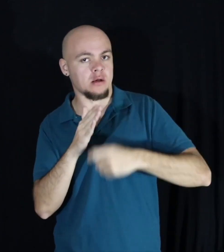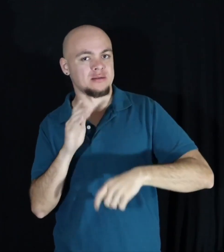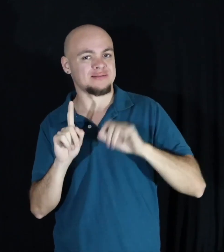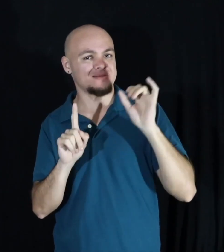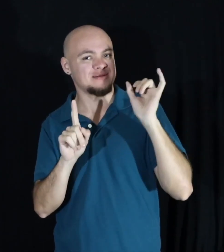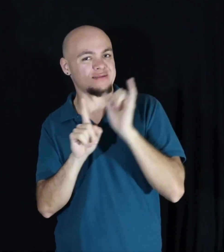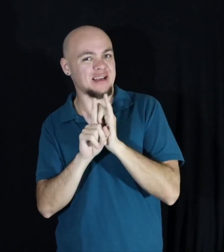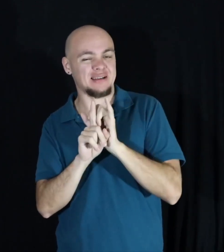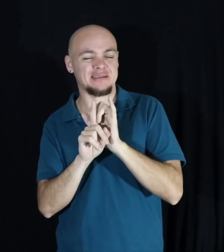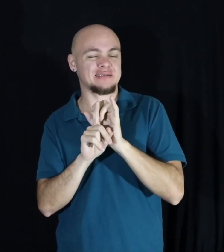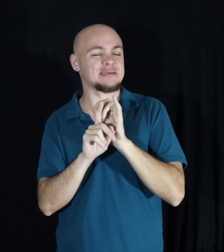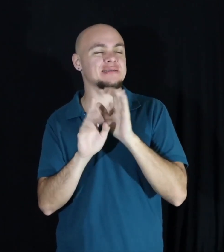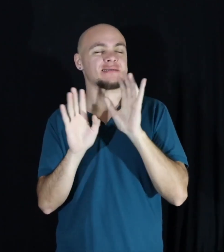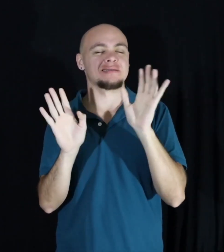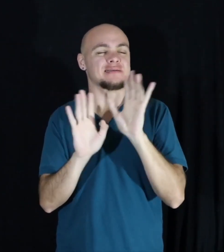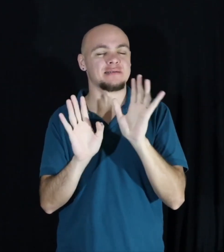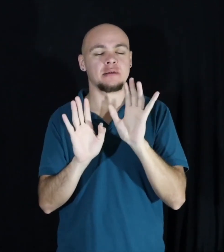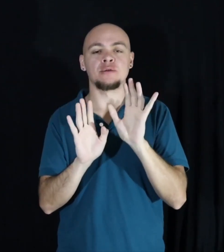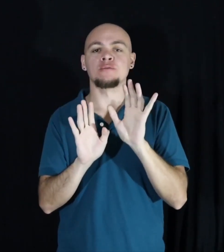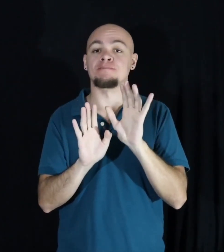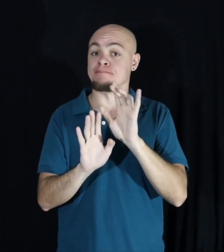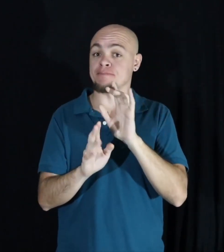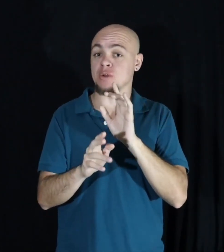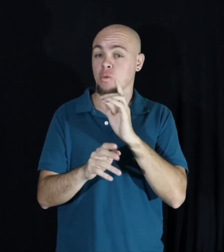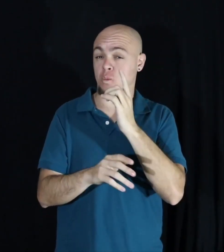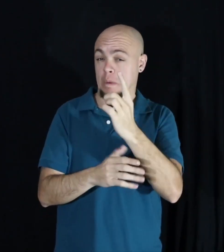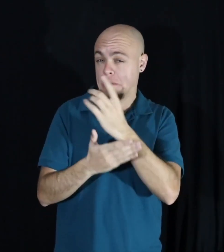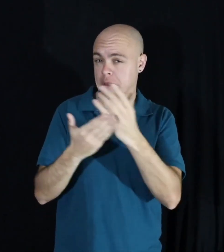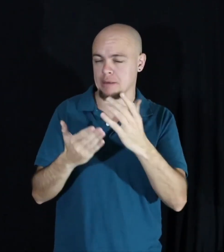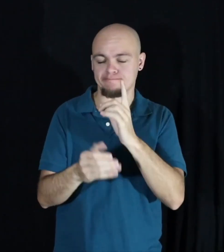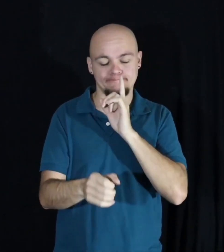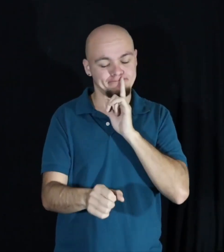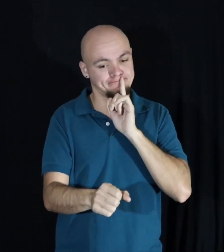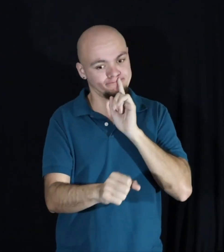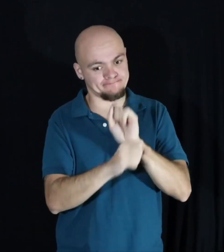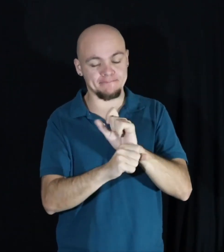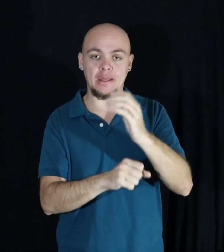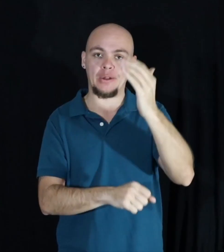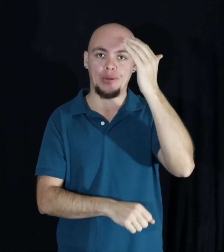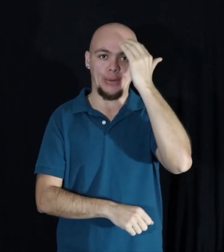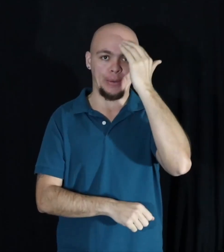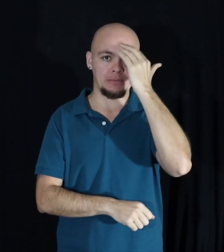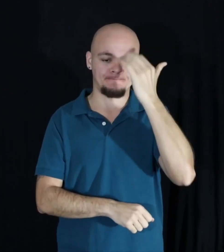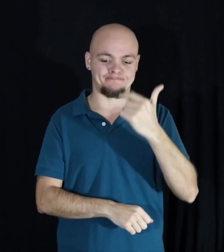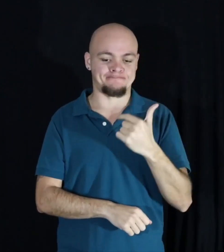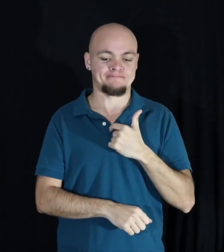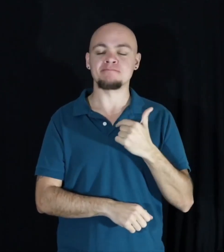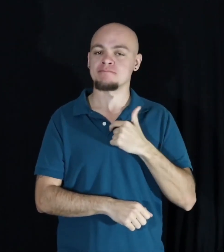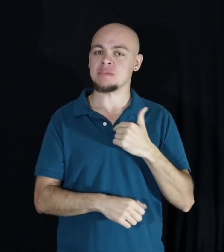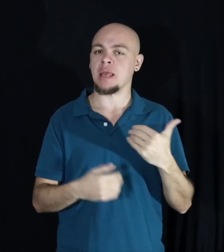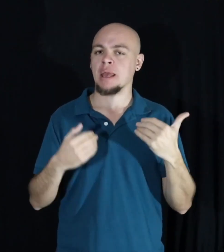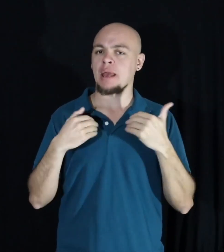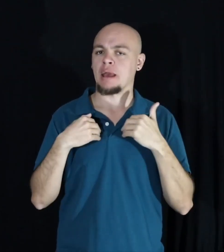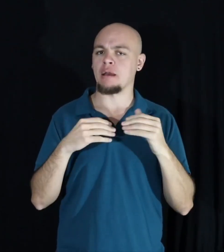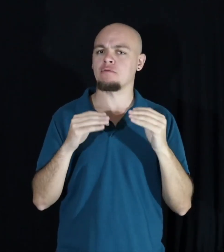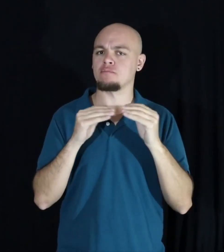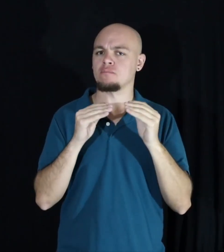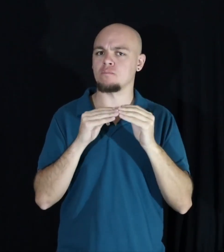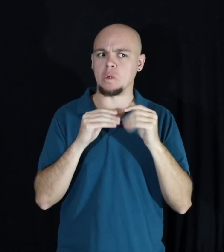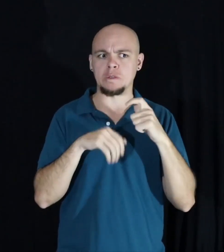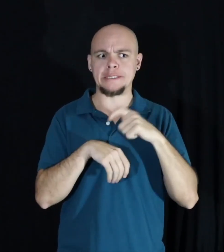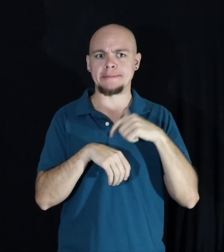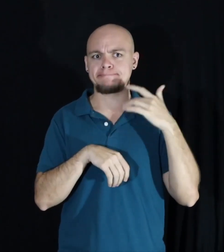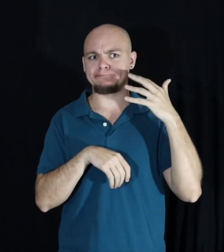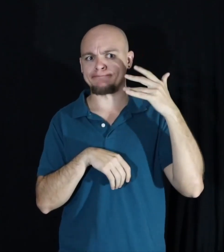there. So one thing I'm certain of is that I'm definitely going to have more moments in the days and weeks